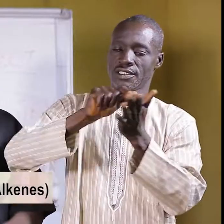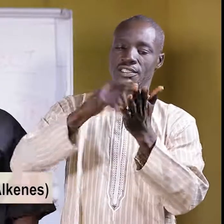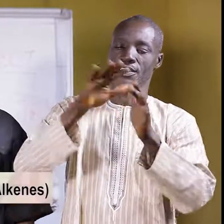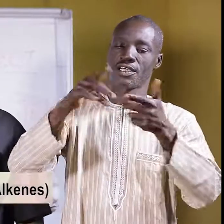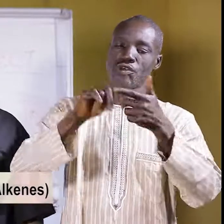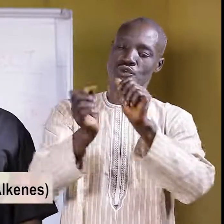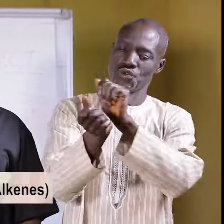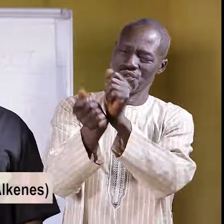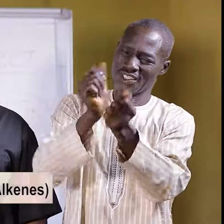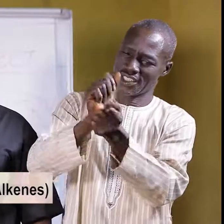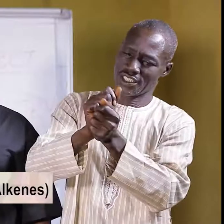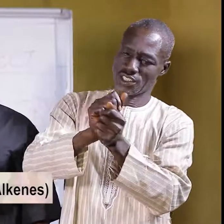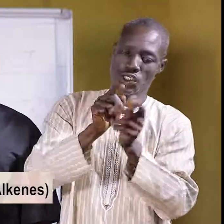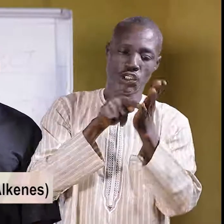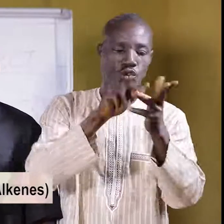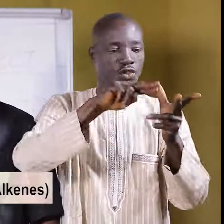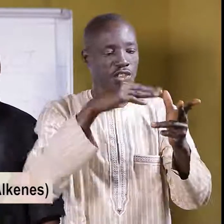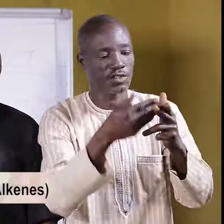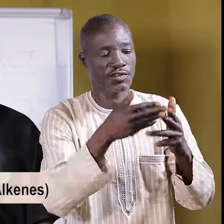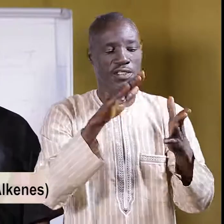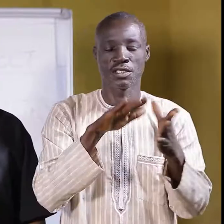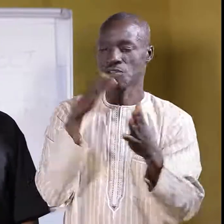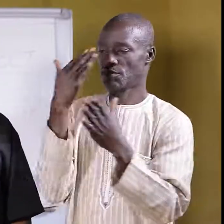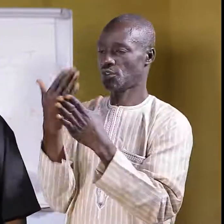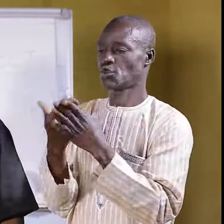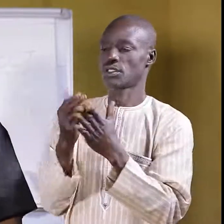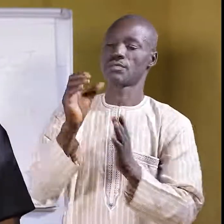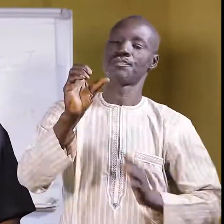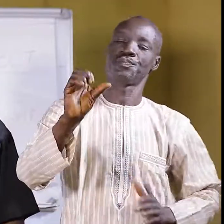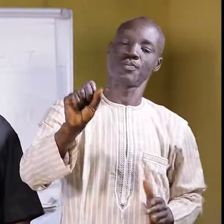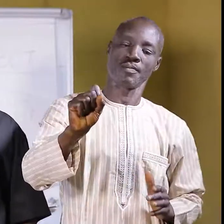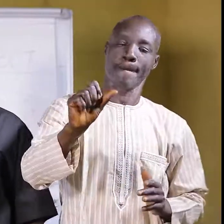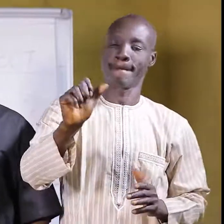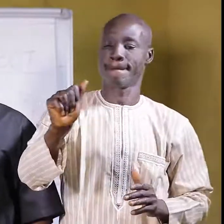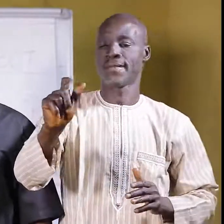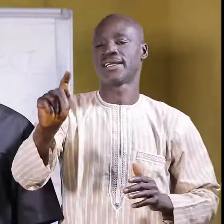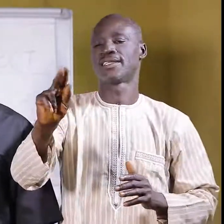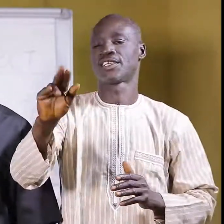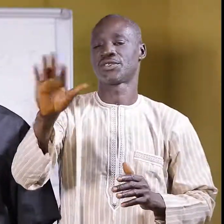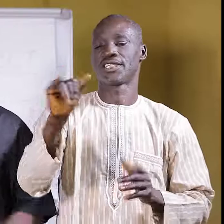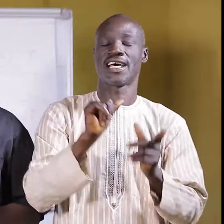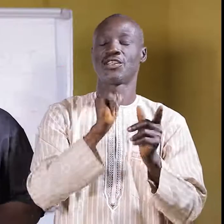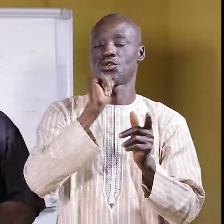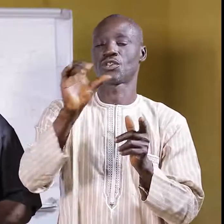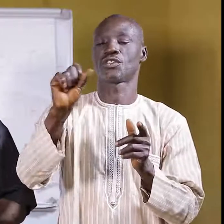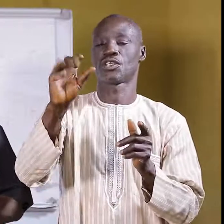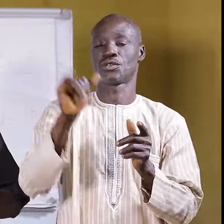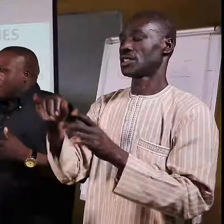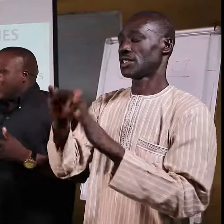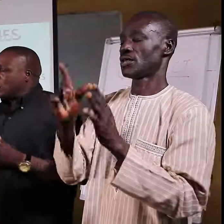distinguish between the saturated and the unsaturated hydrocarbon in our respective